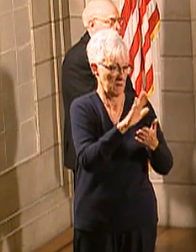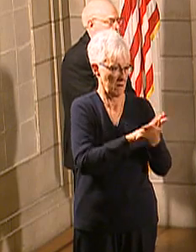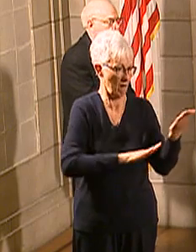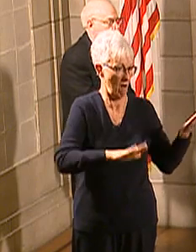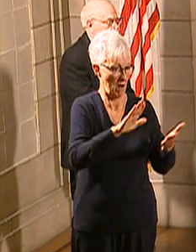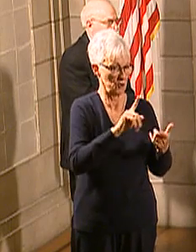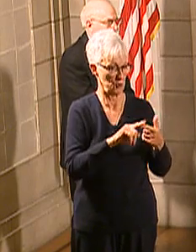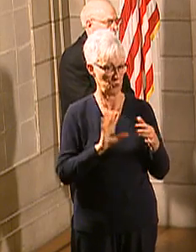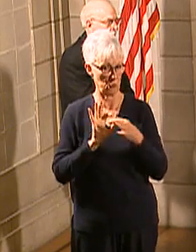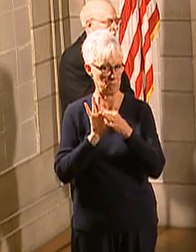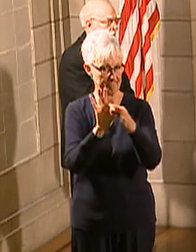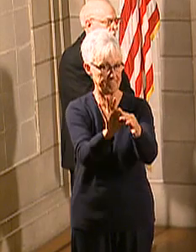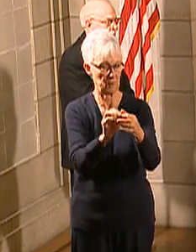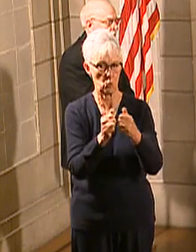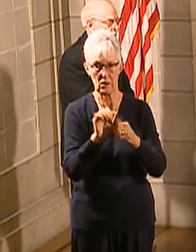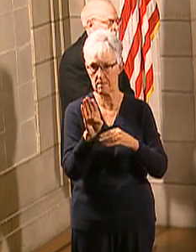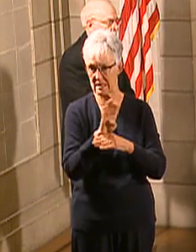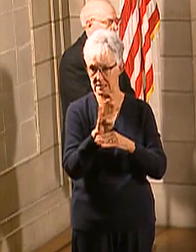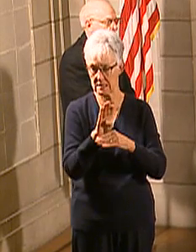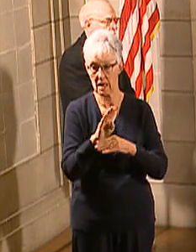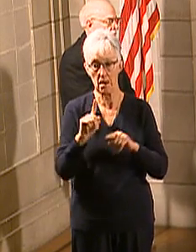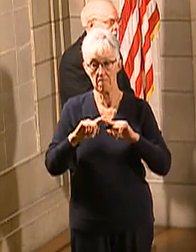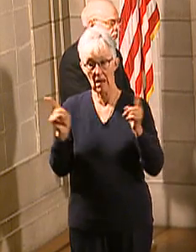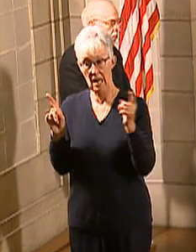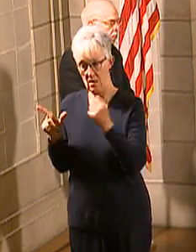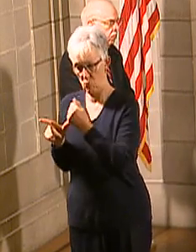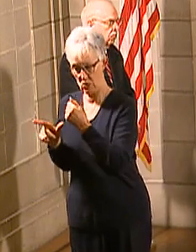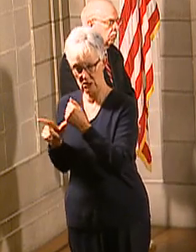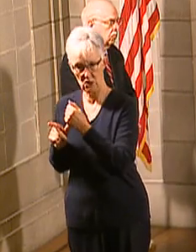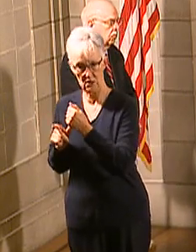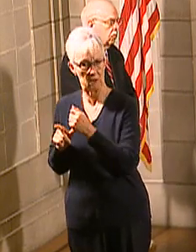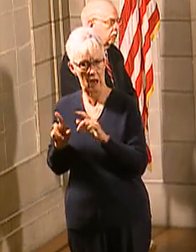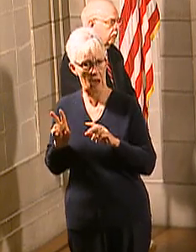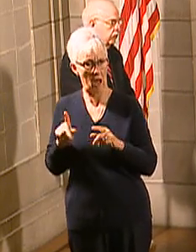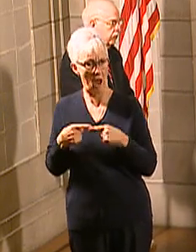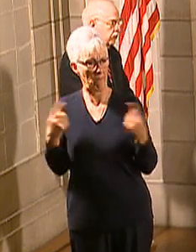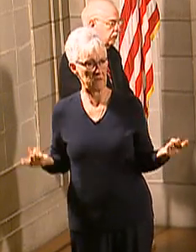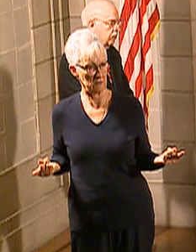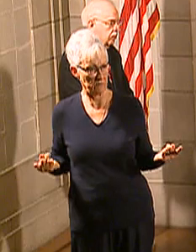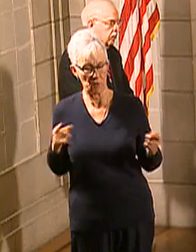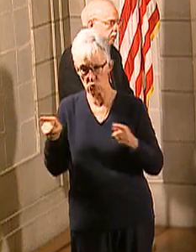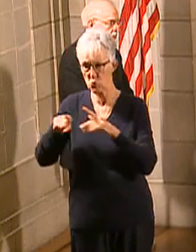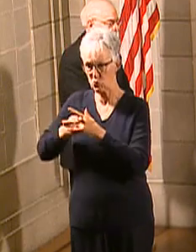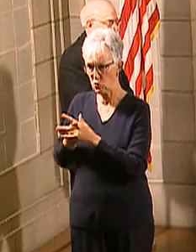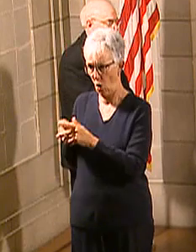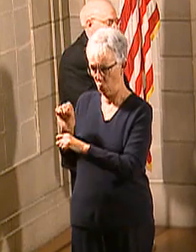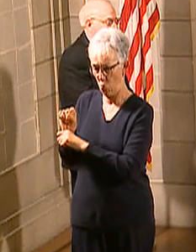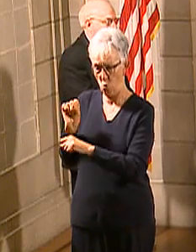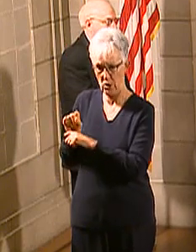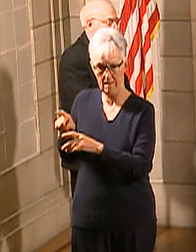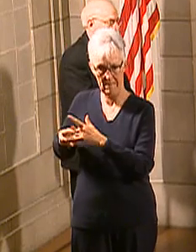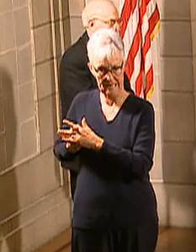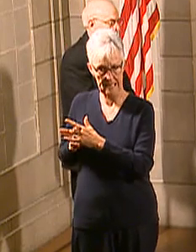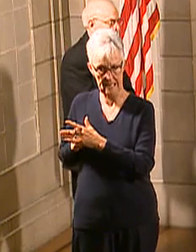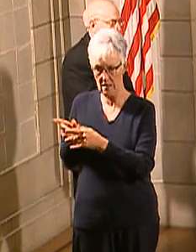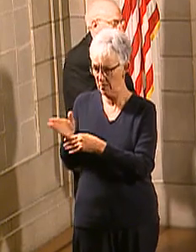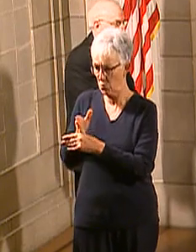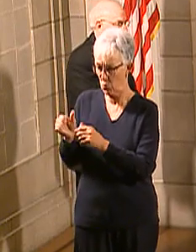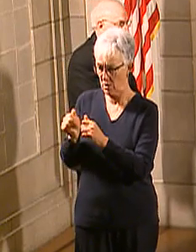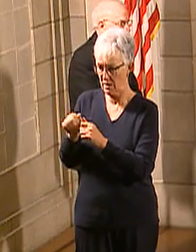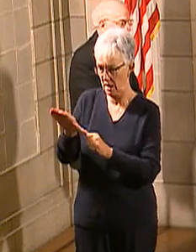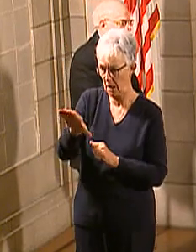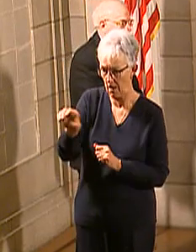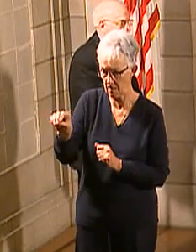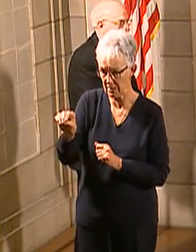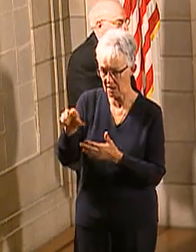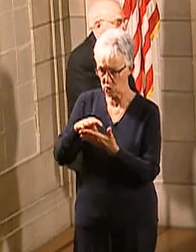An apprenticeship works almost the opposite. You start the apprenticeship right out from the very beginning. And between the company and the student